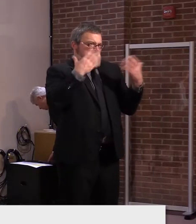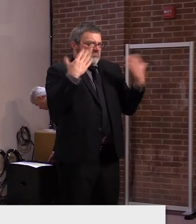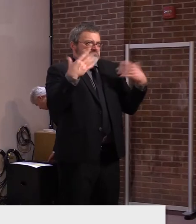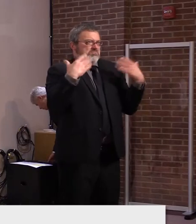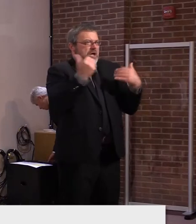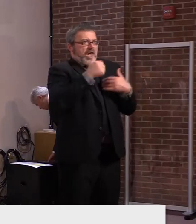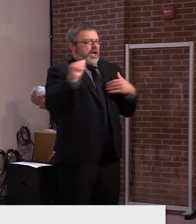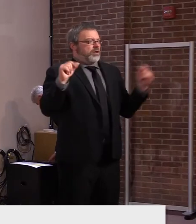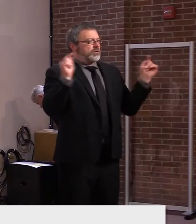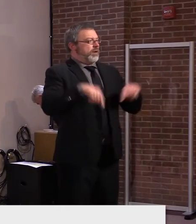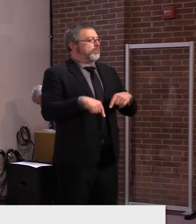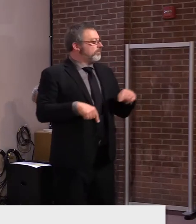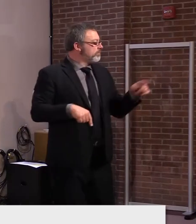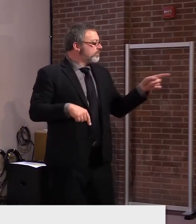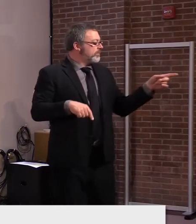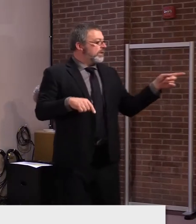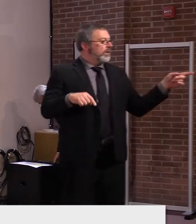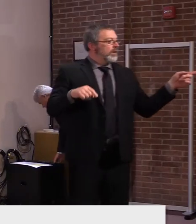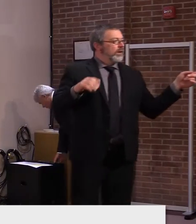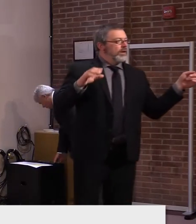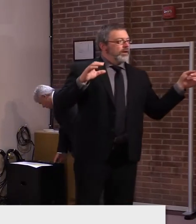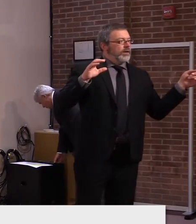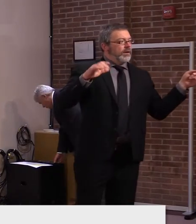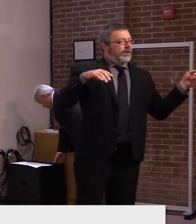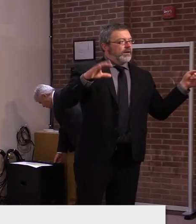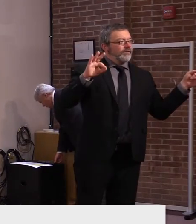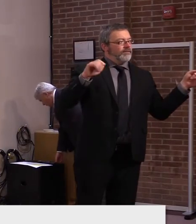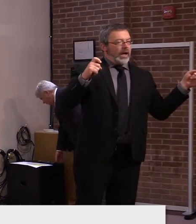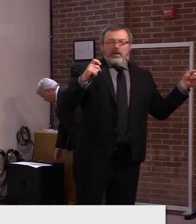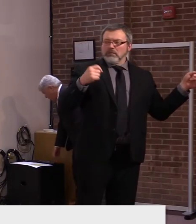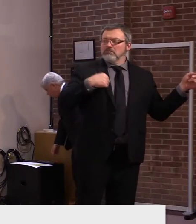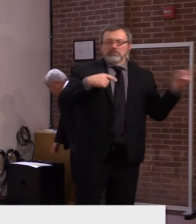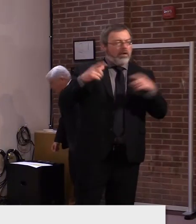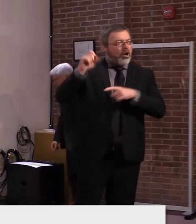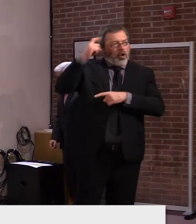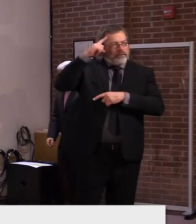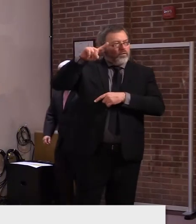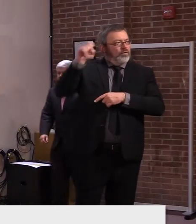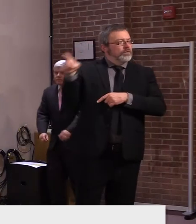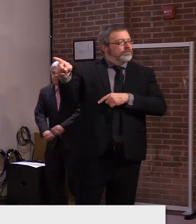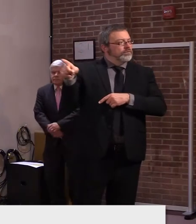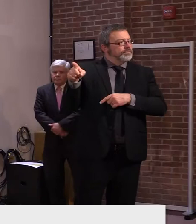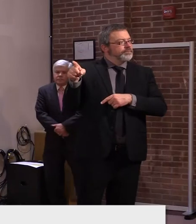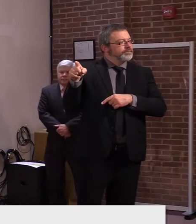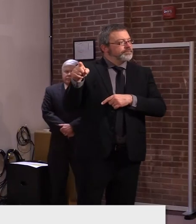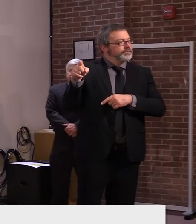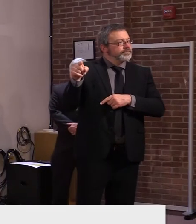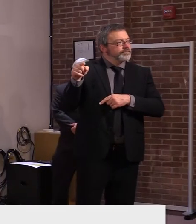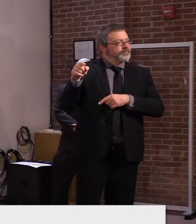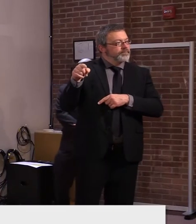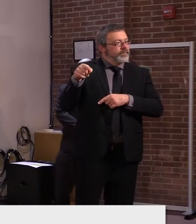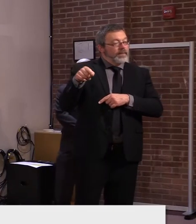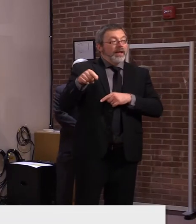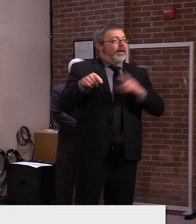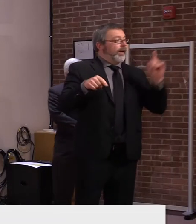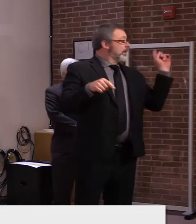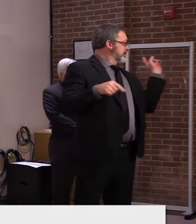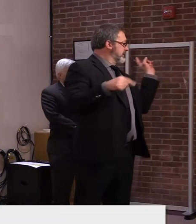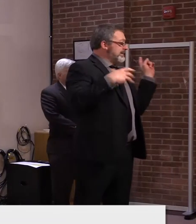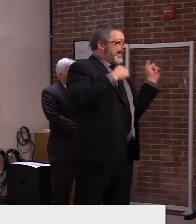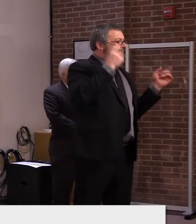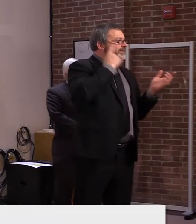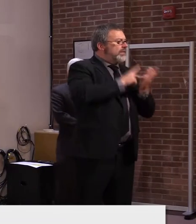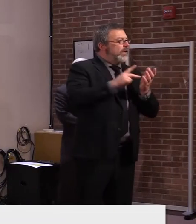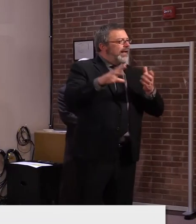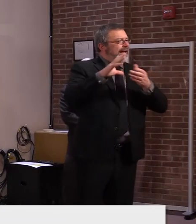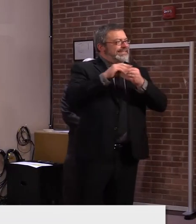Governor, in light of the Secretary Smith's timeline for possible 5 to 11 year old vaccination approval, don't you think